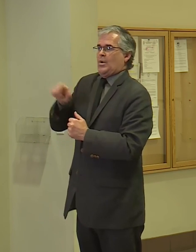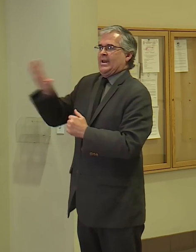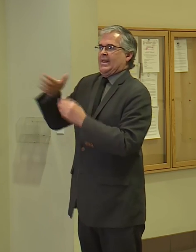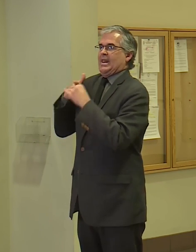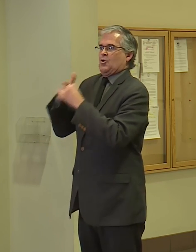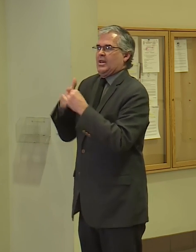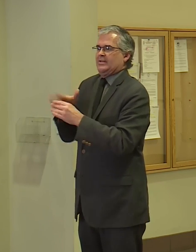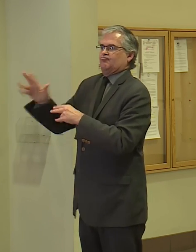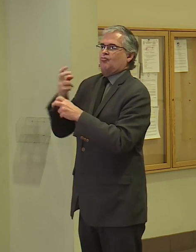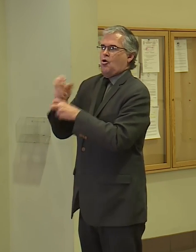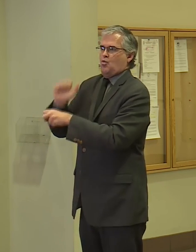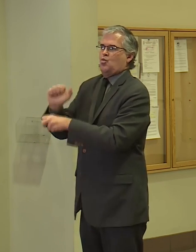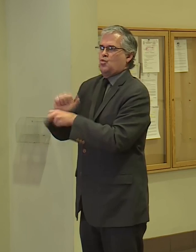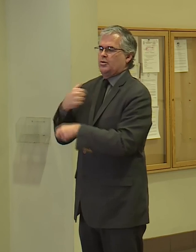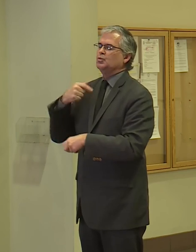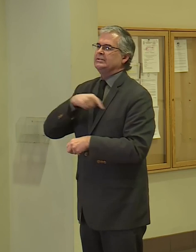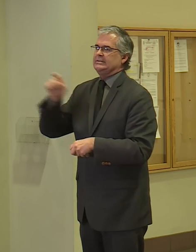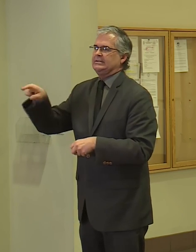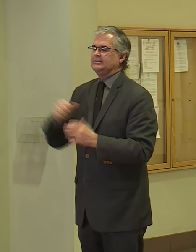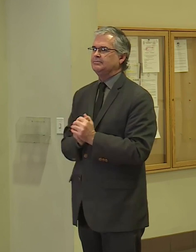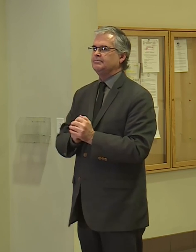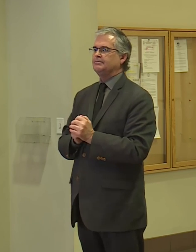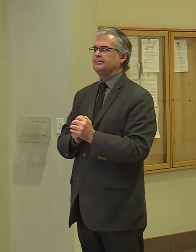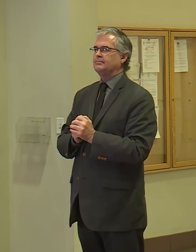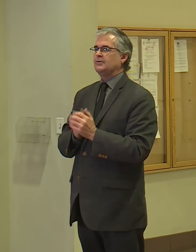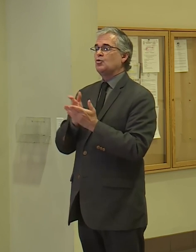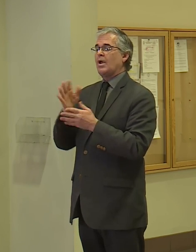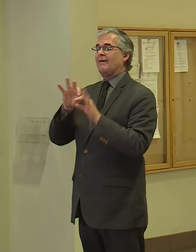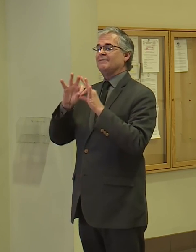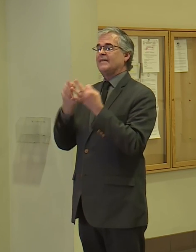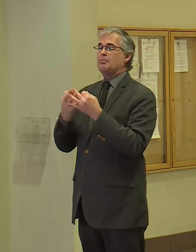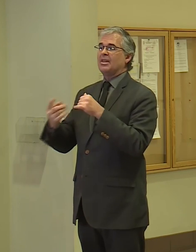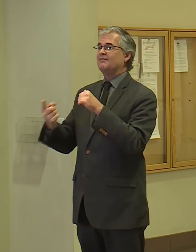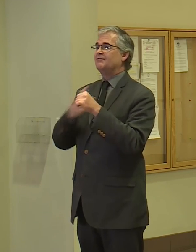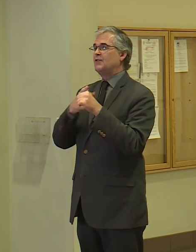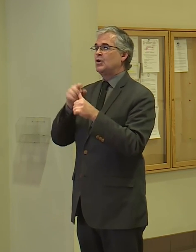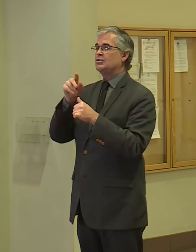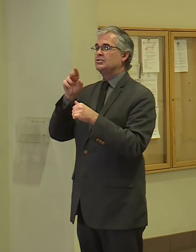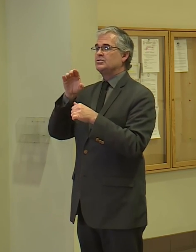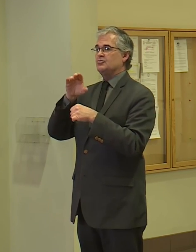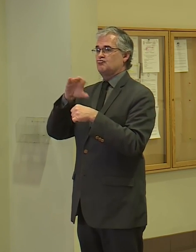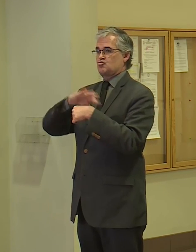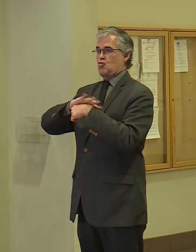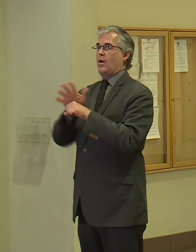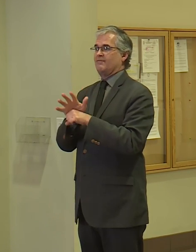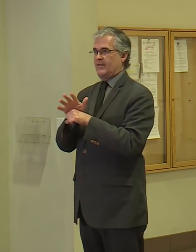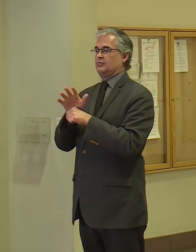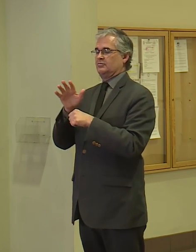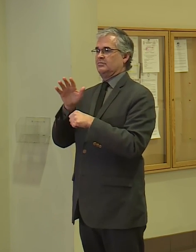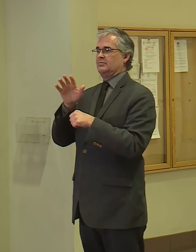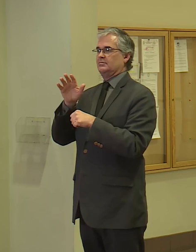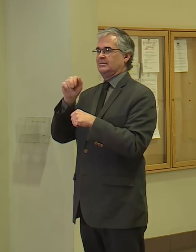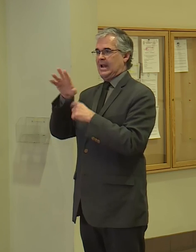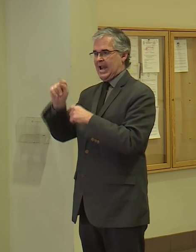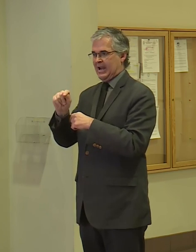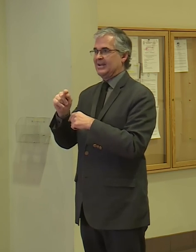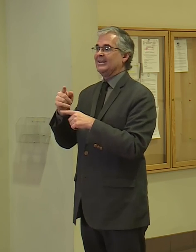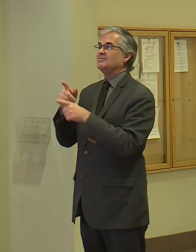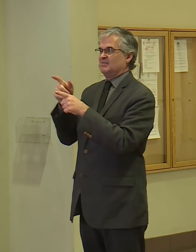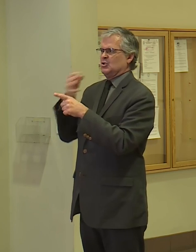hard work through the families first coronavirus response Act which will become law as soon as the Senate passes and the